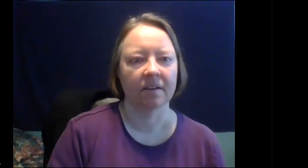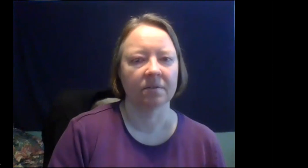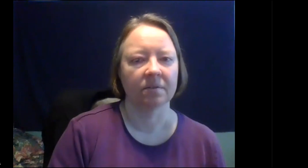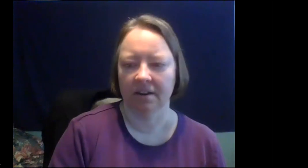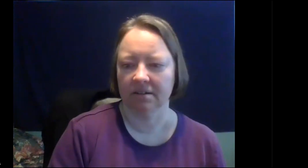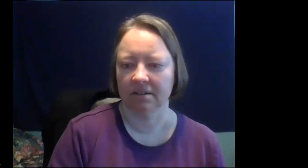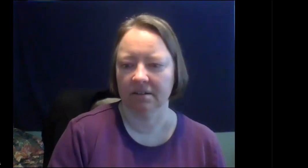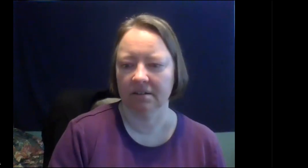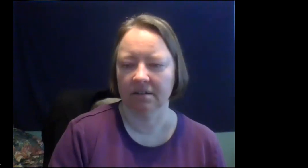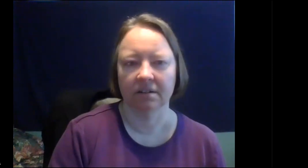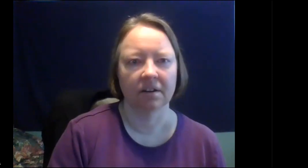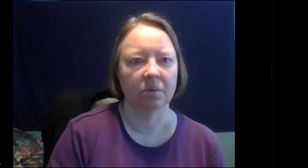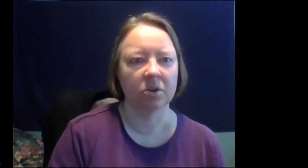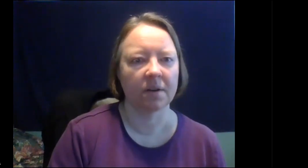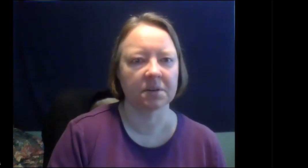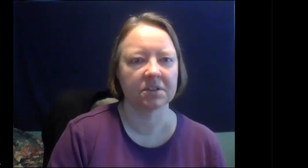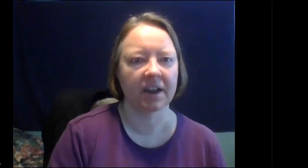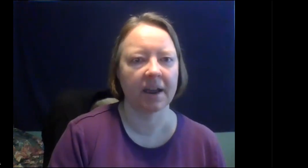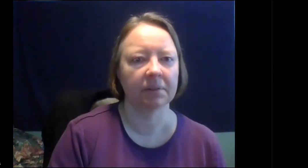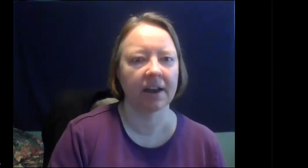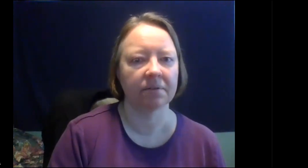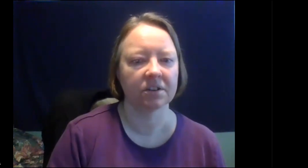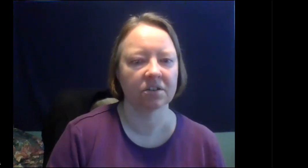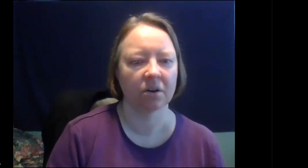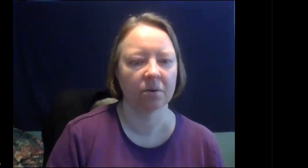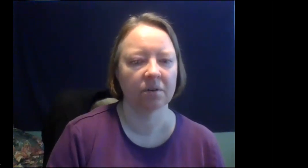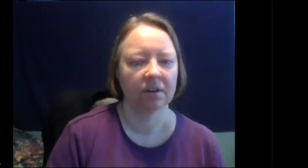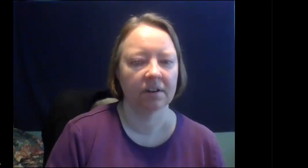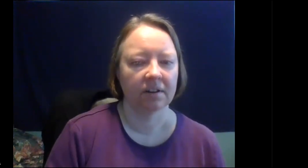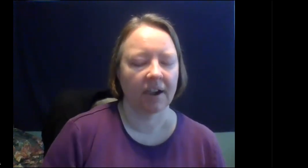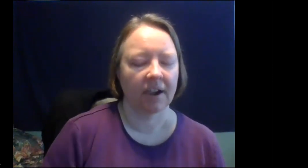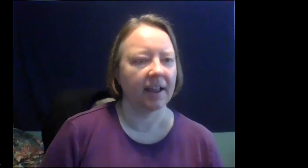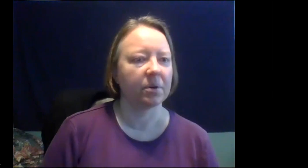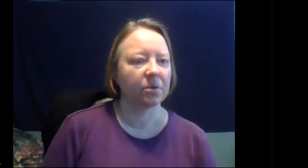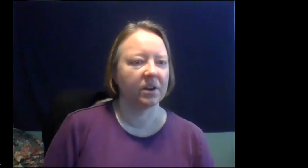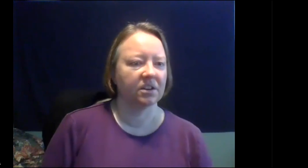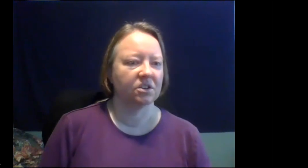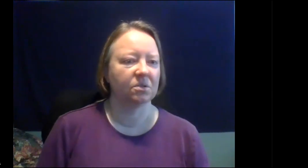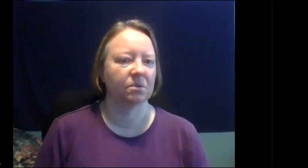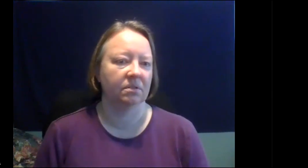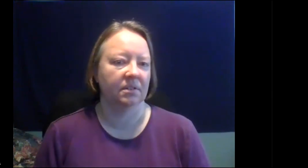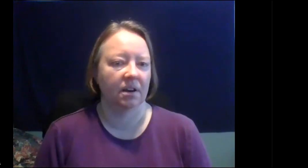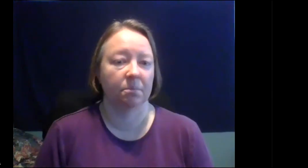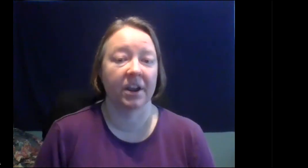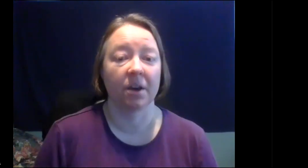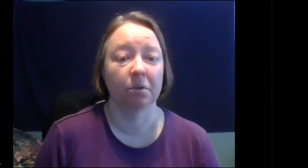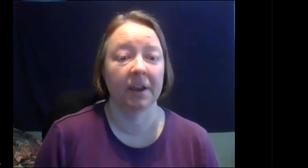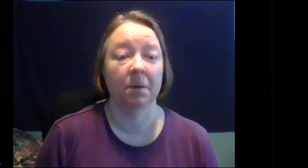All right. We do have some time left, so I wonder if we can do a breakout room again.